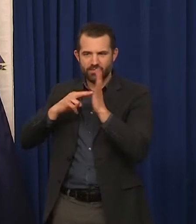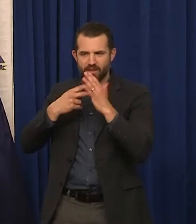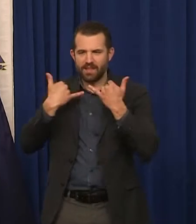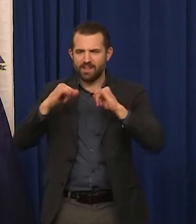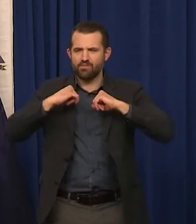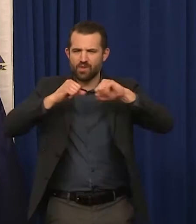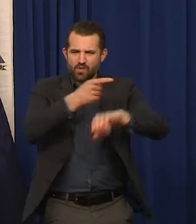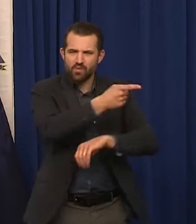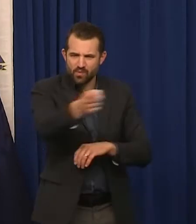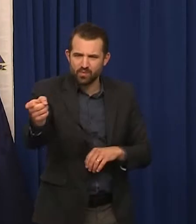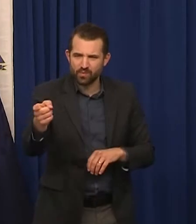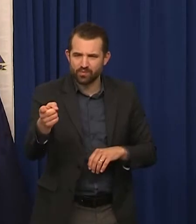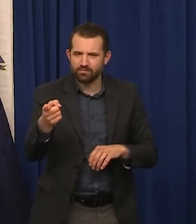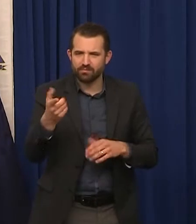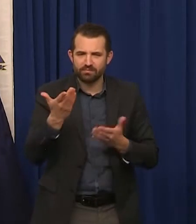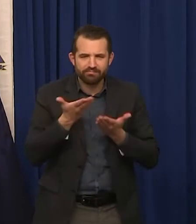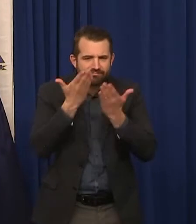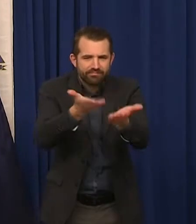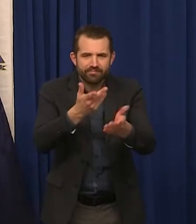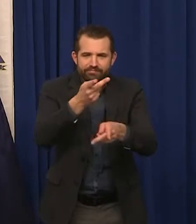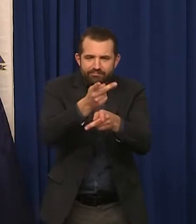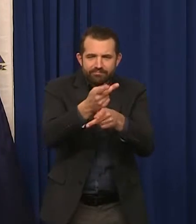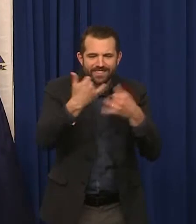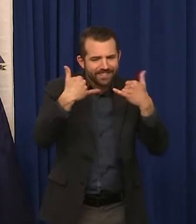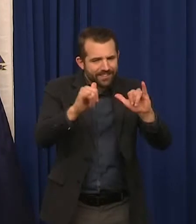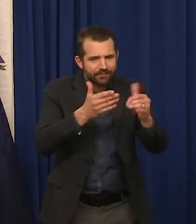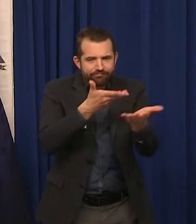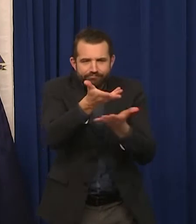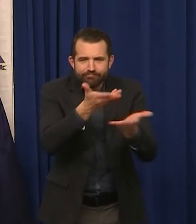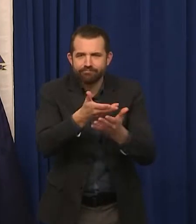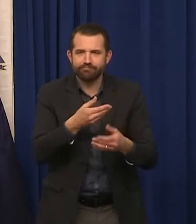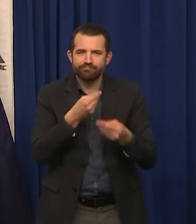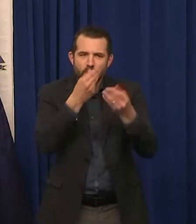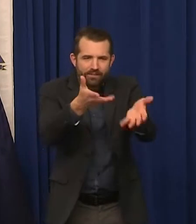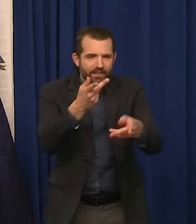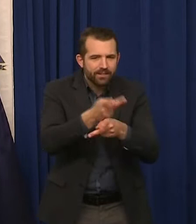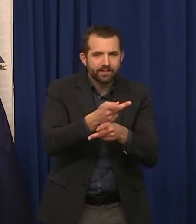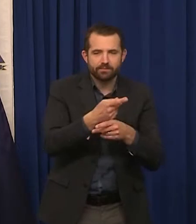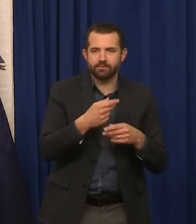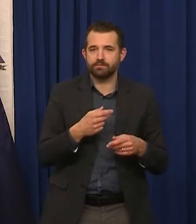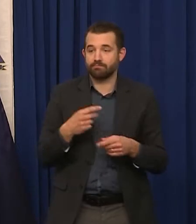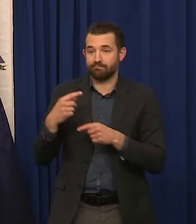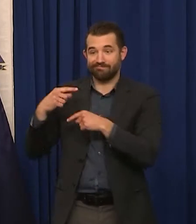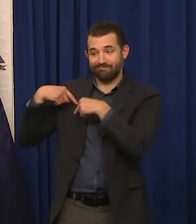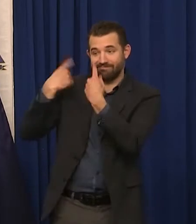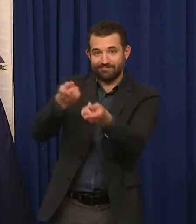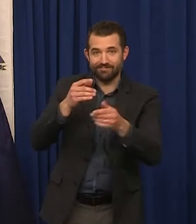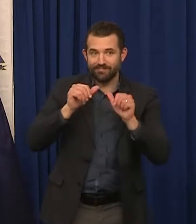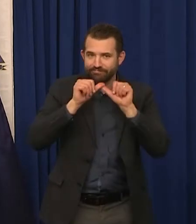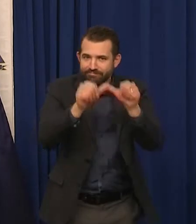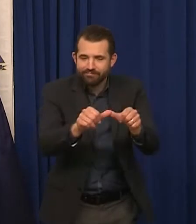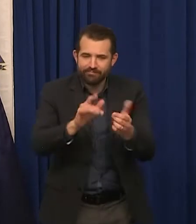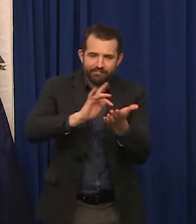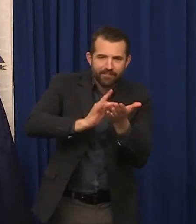to provide care for everyone with a chronic medical condition, but just in different ways.